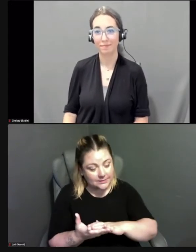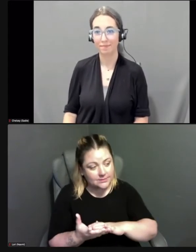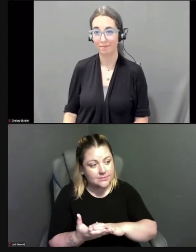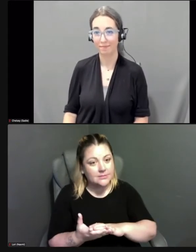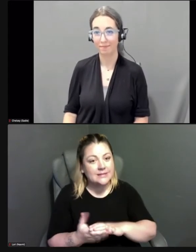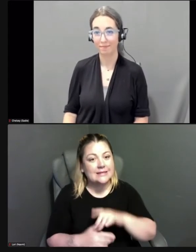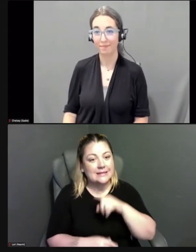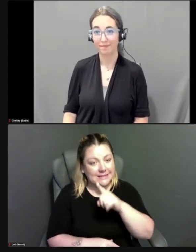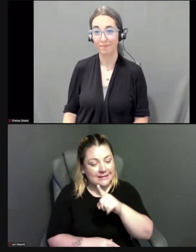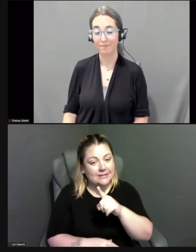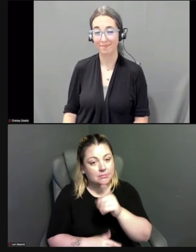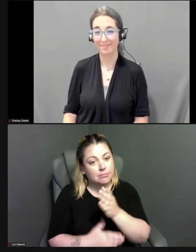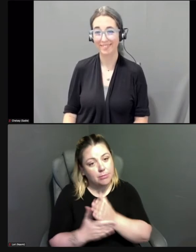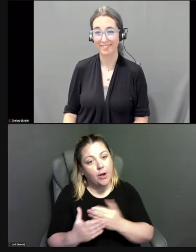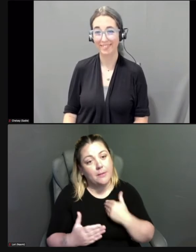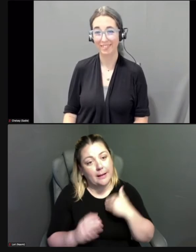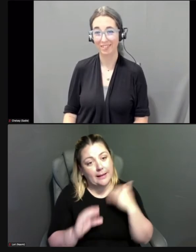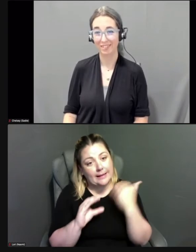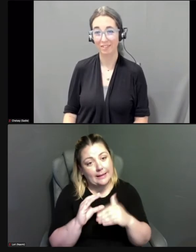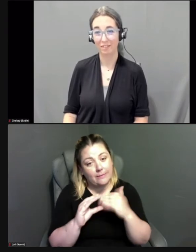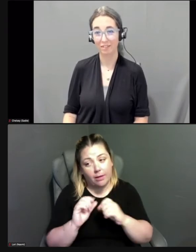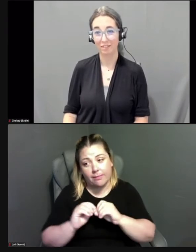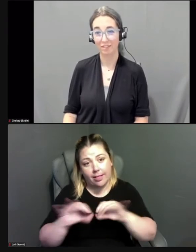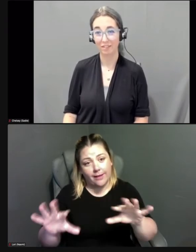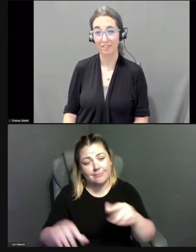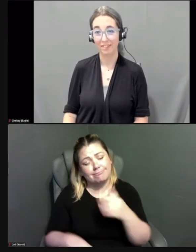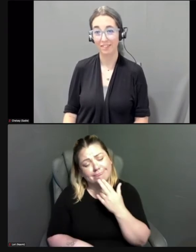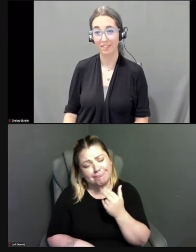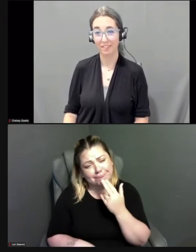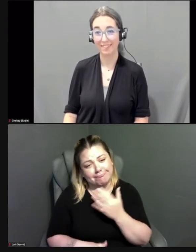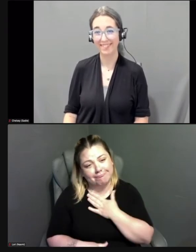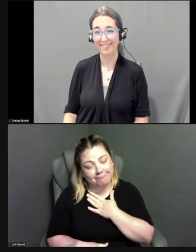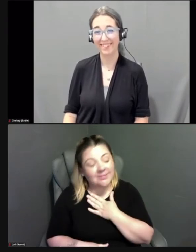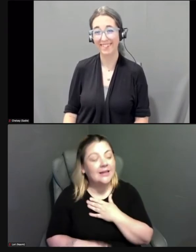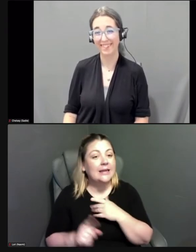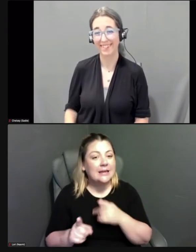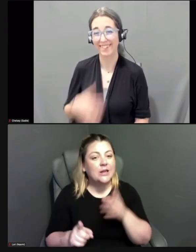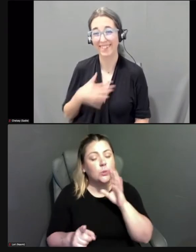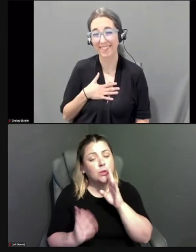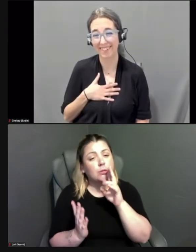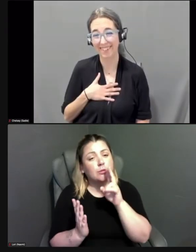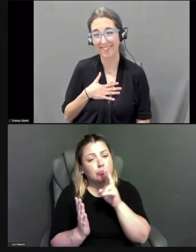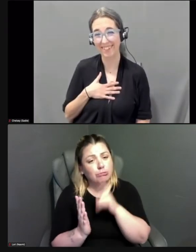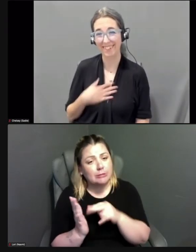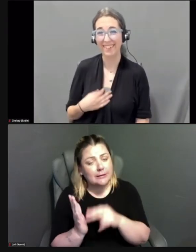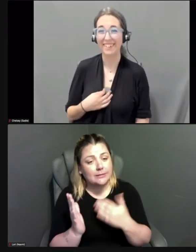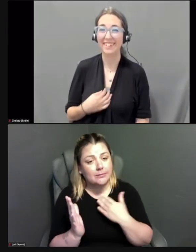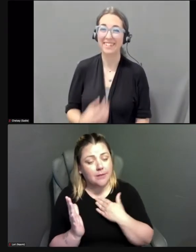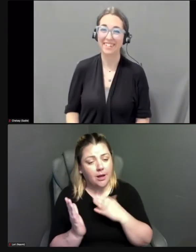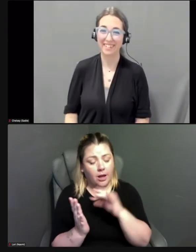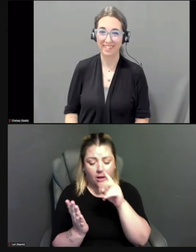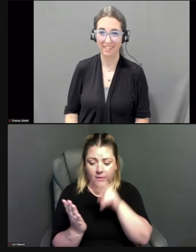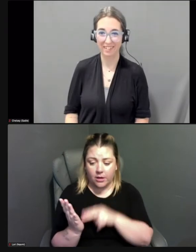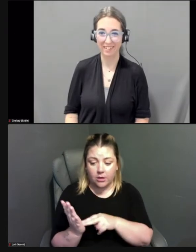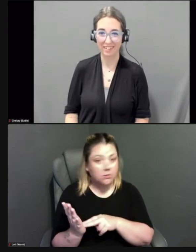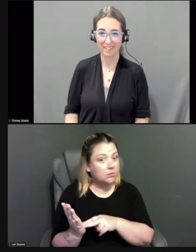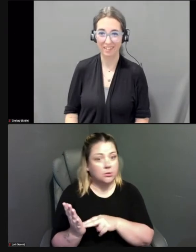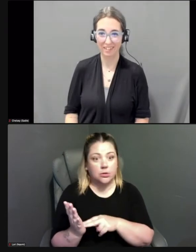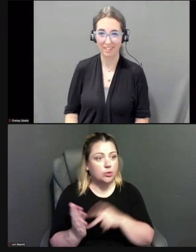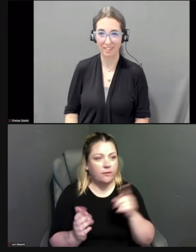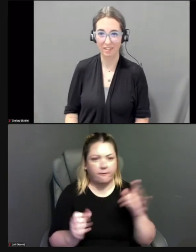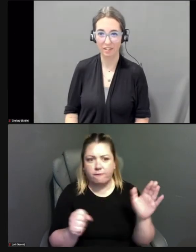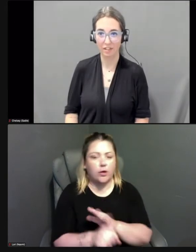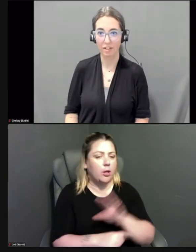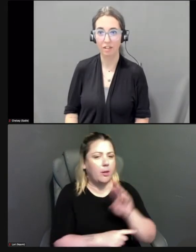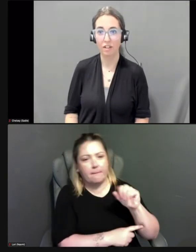to read my emails, which I think is adorable, will occasionally like read my emails and be like, so you just went full on Marxist